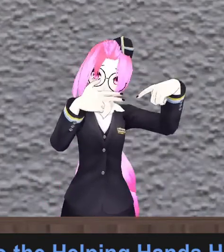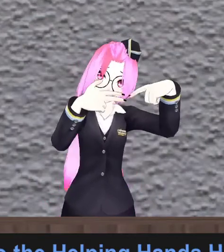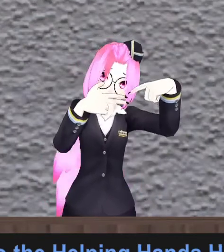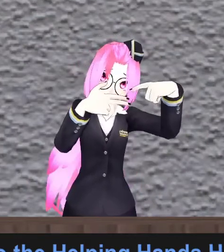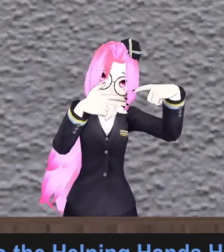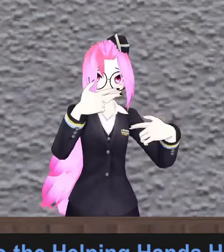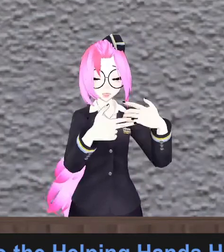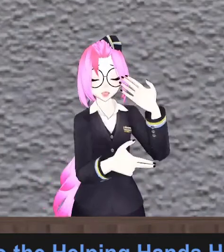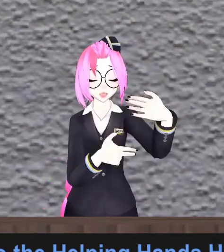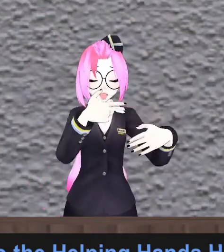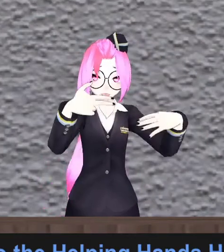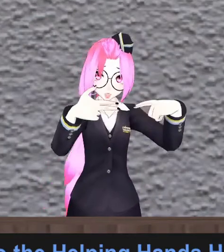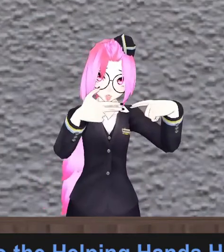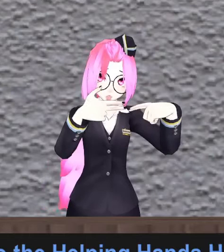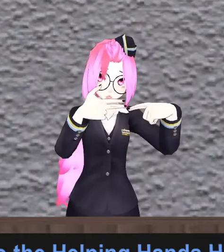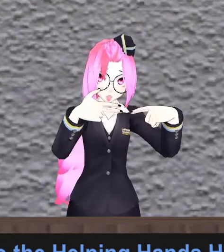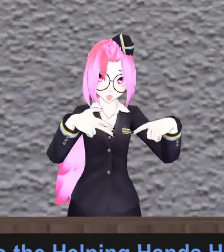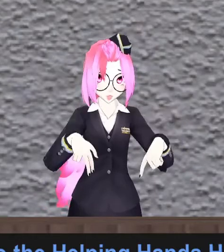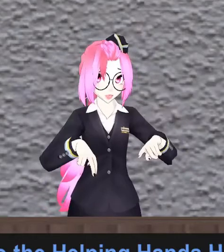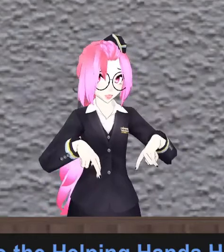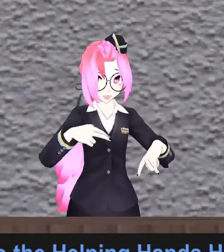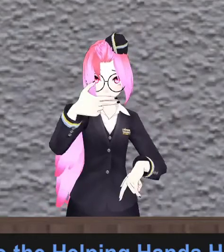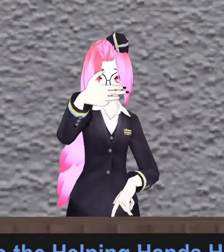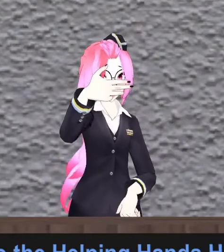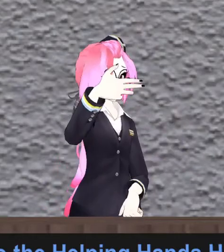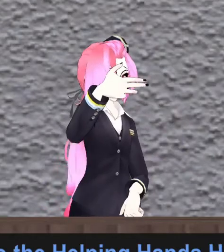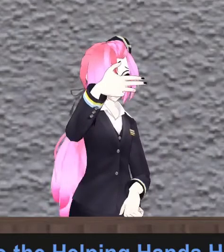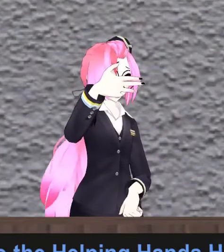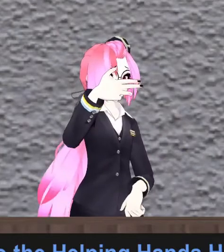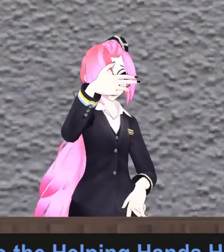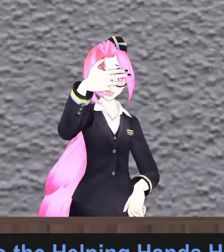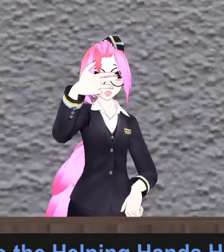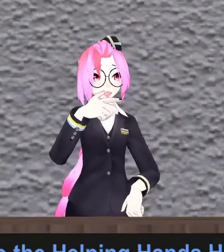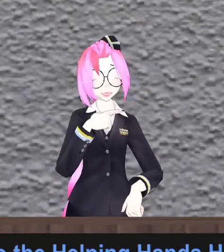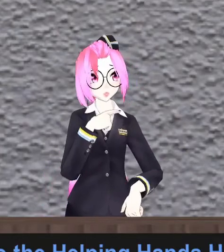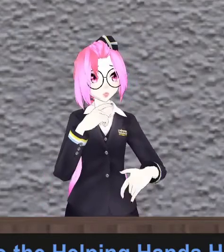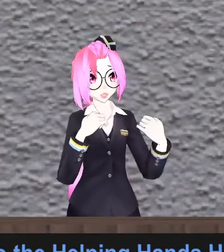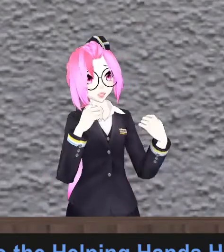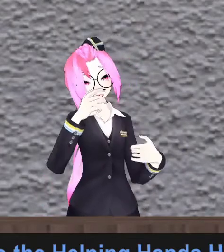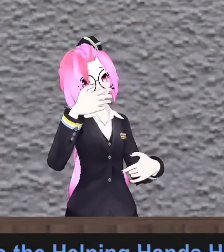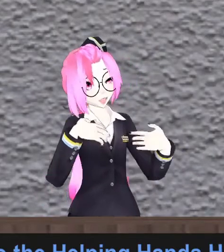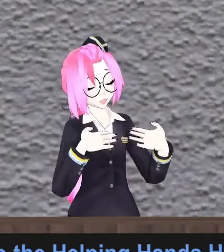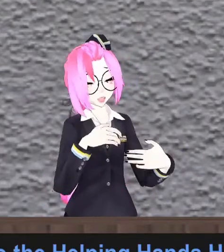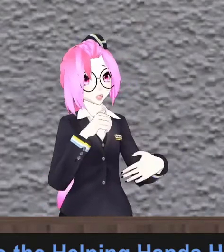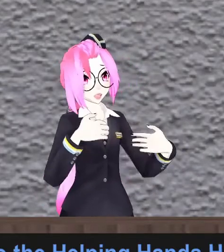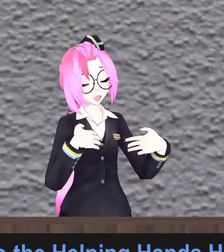then this is like the arms, and then this is the feet. So this is an animal, and you're saying, Jenny, that's an animal? That looks nothing like